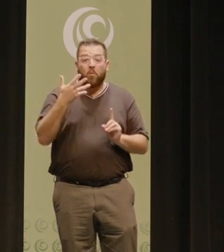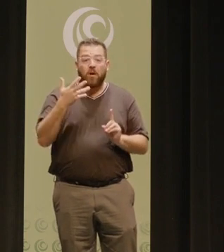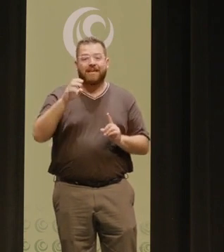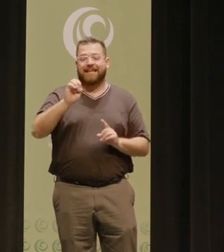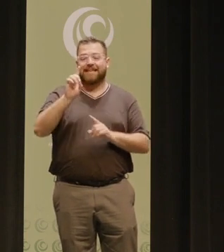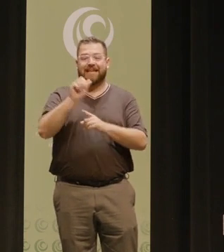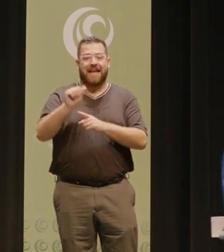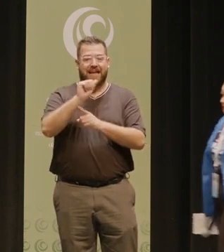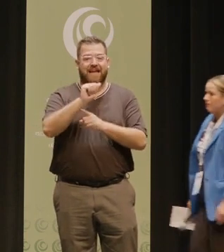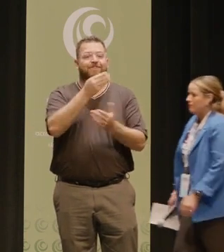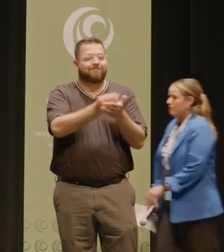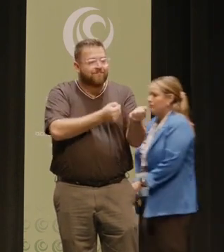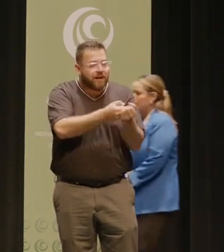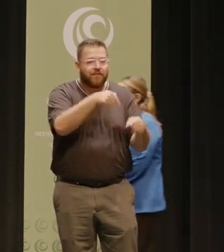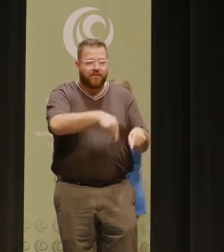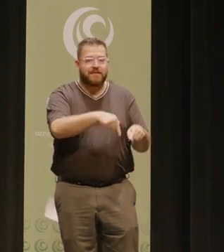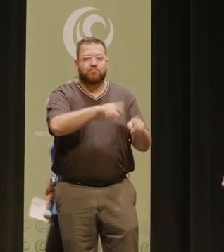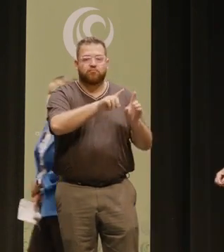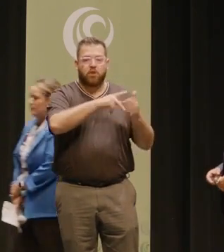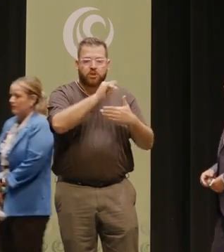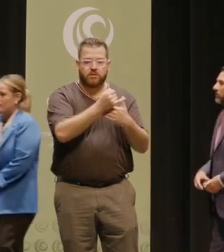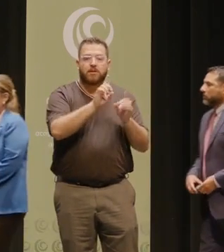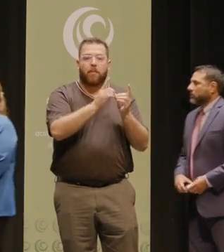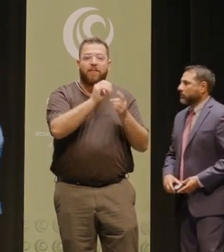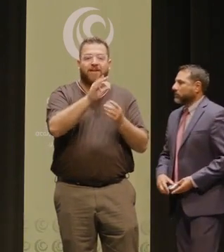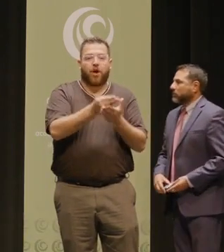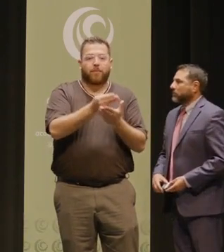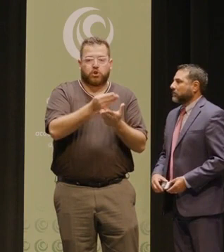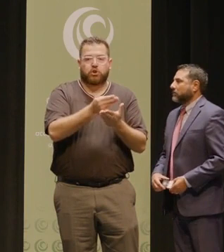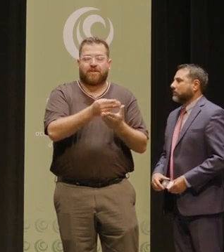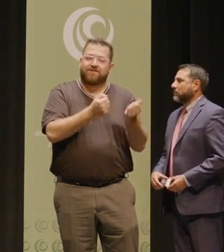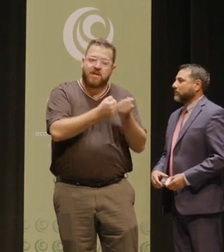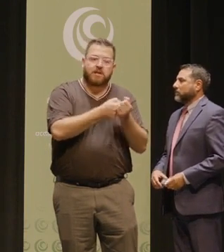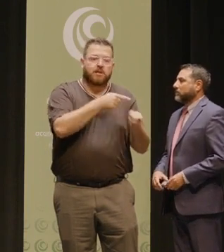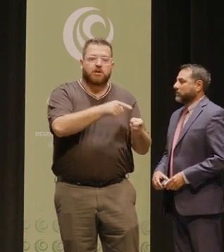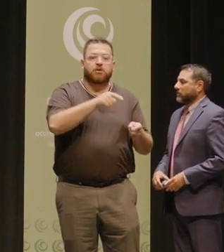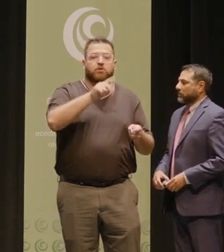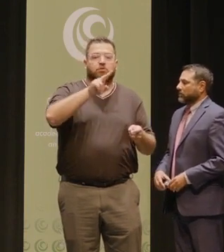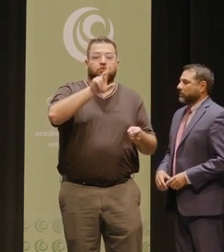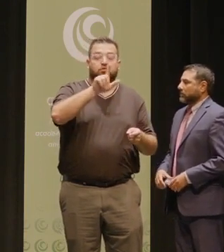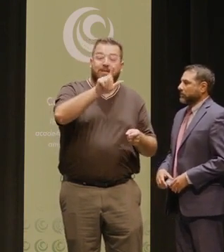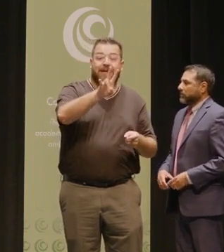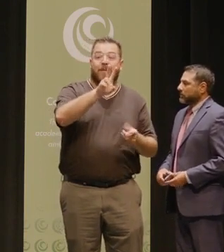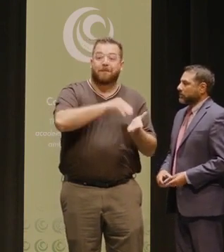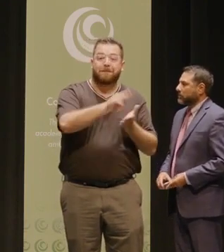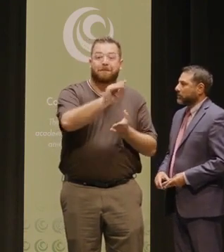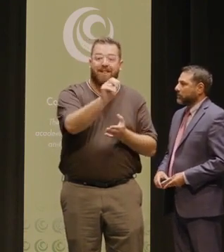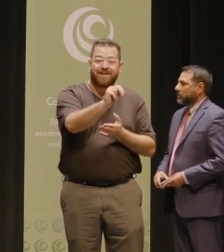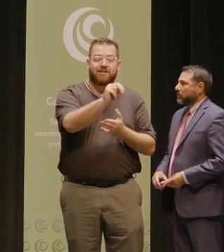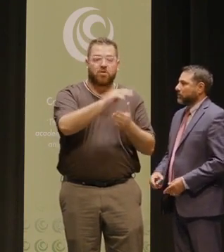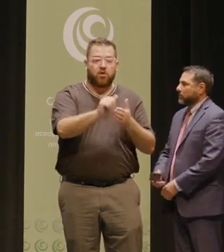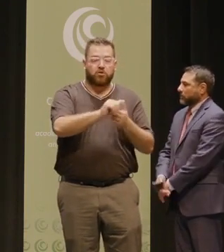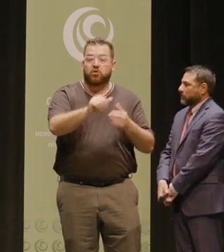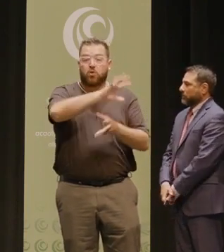funded this project. The Department of Commerce funded this project. They funded it at the tune of $27 million. The whole project was funded